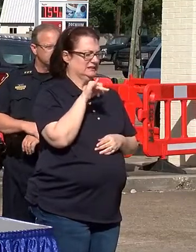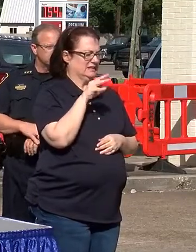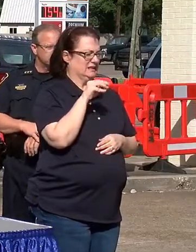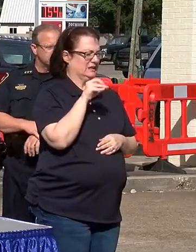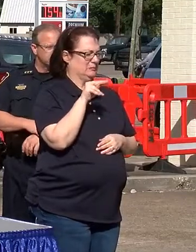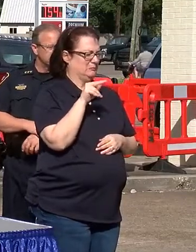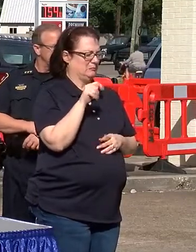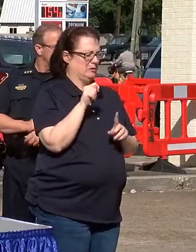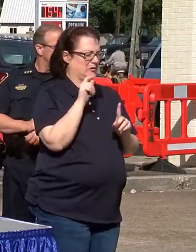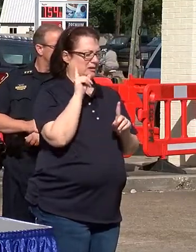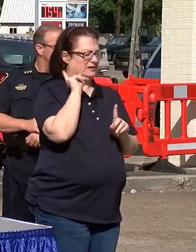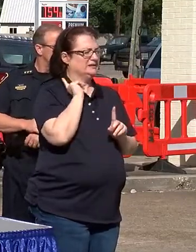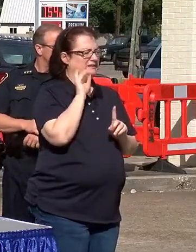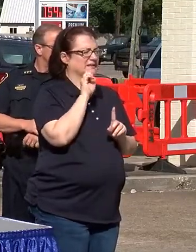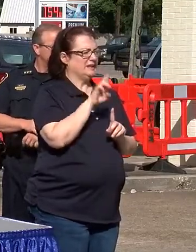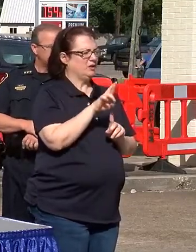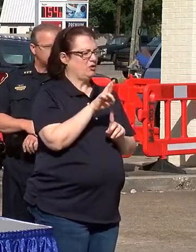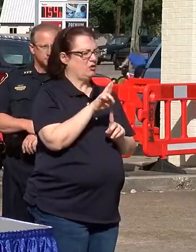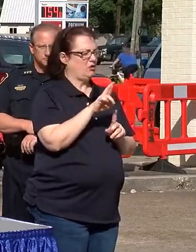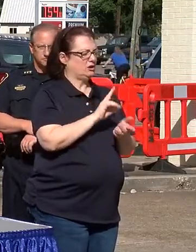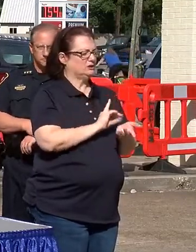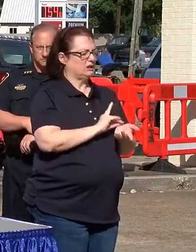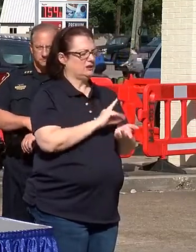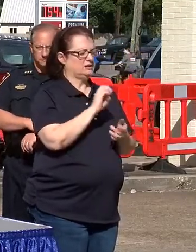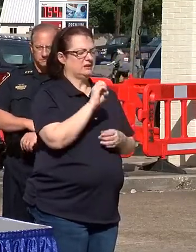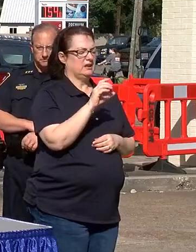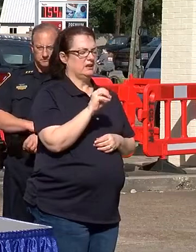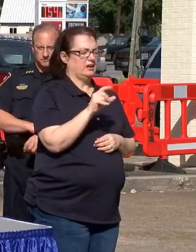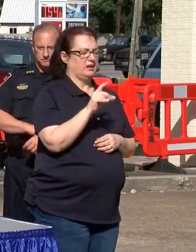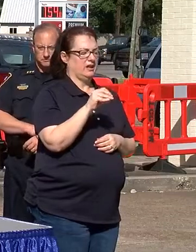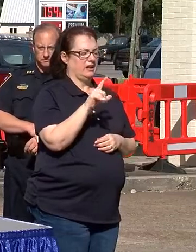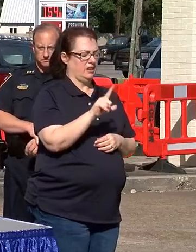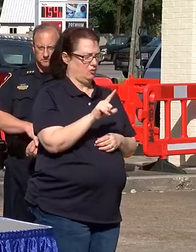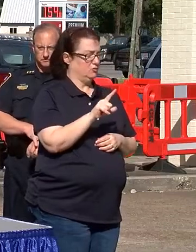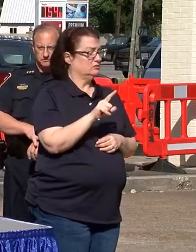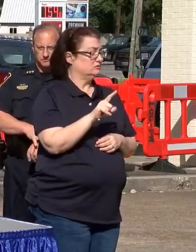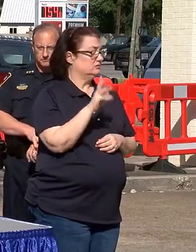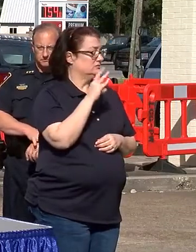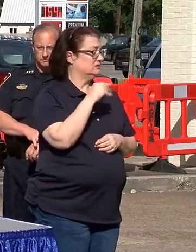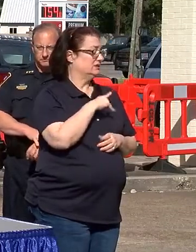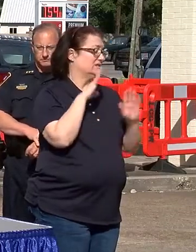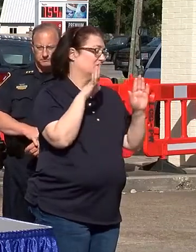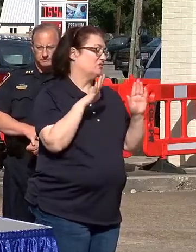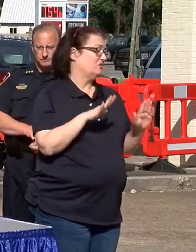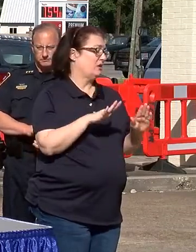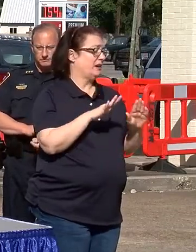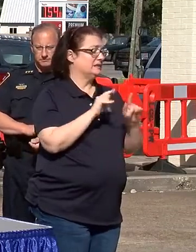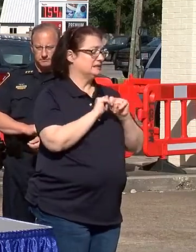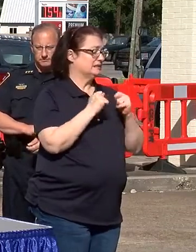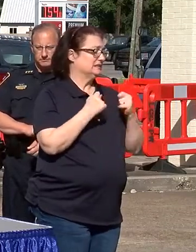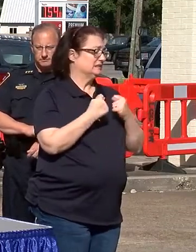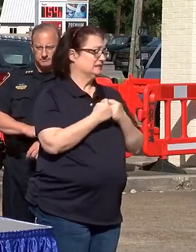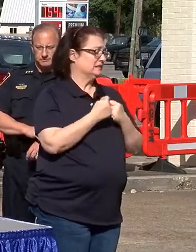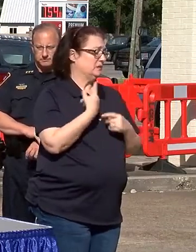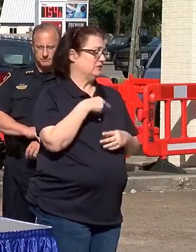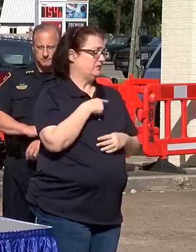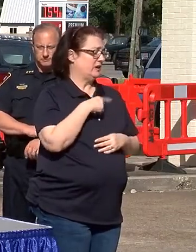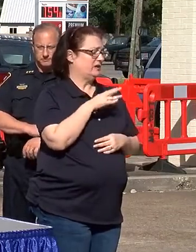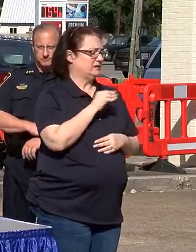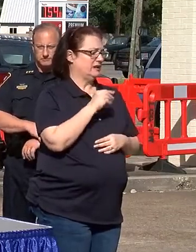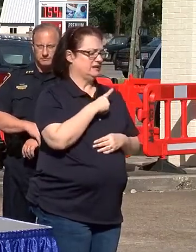medical director, but he is an ER physician at Our Lady of Lourdes, and he's a great teammate of ours. And he also serves on our medical task